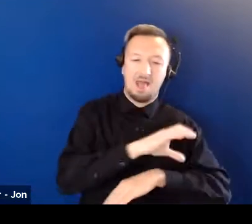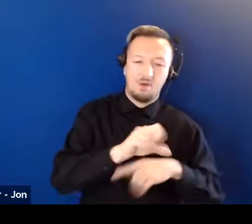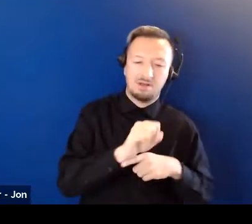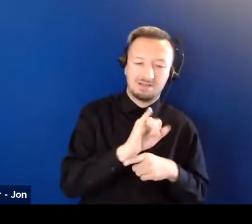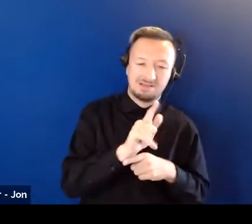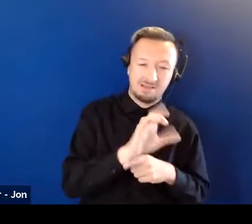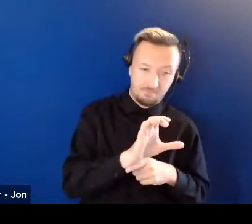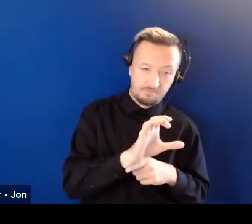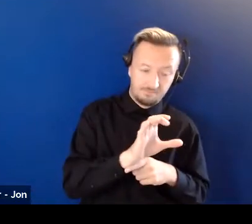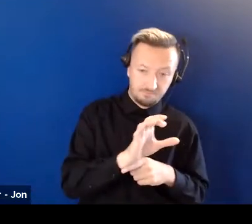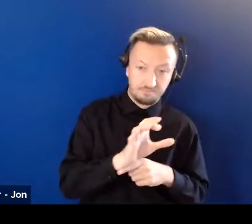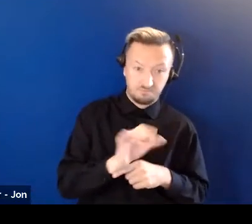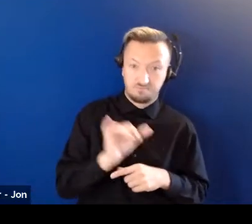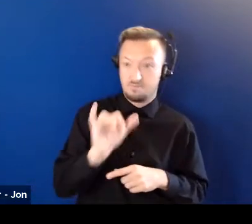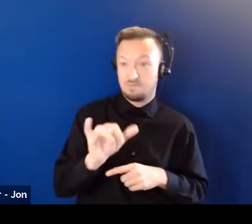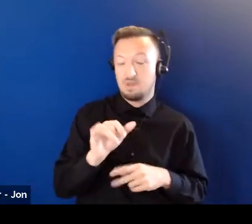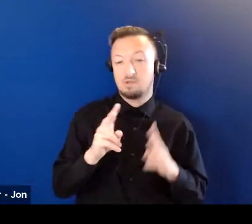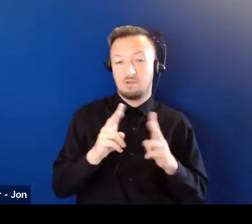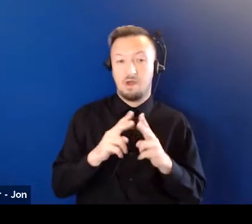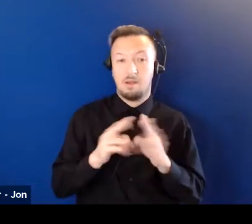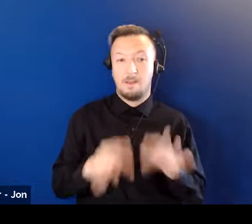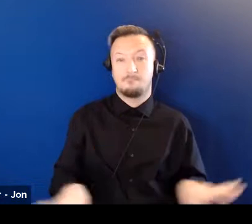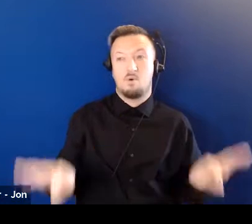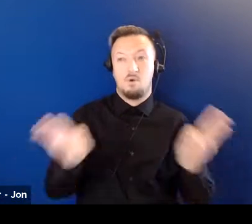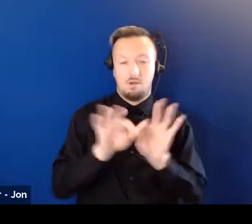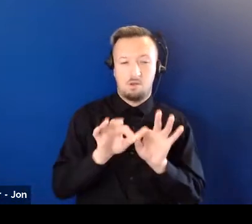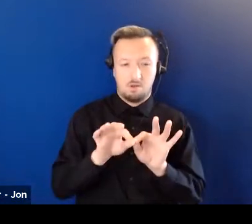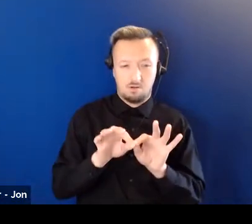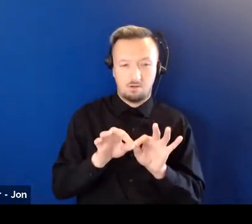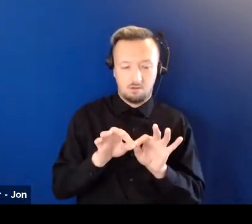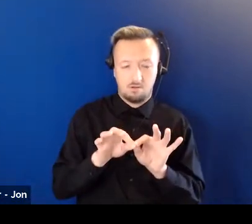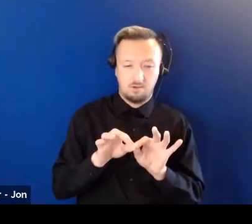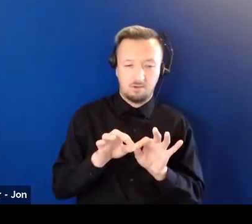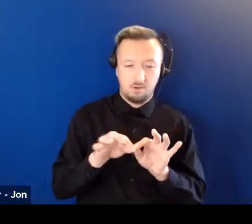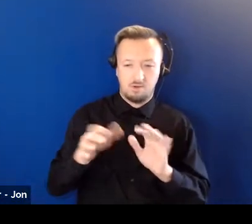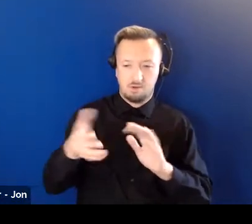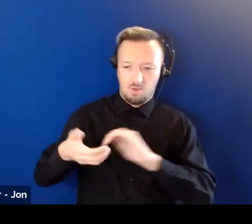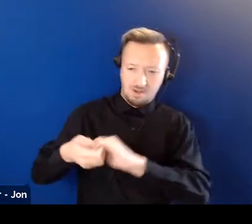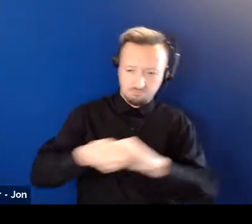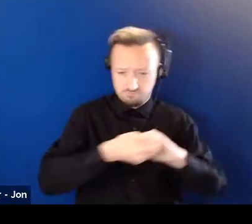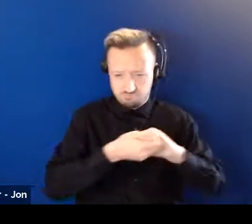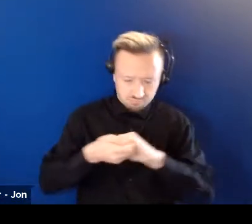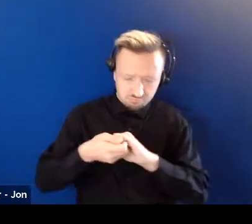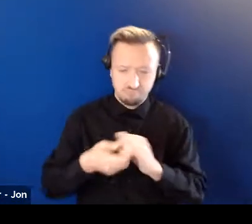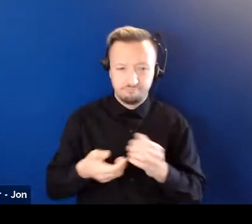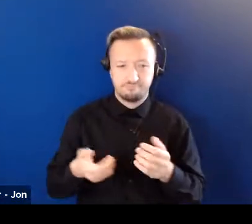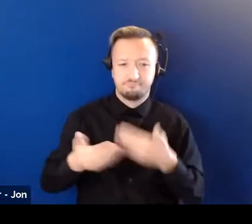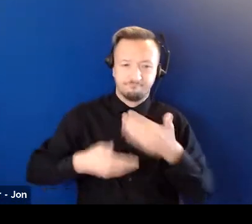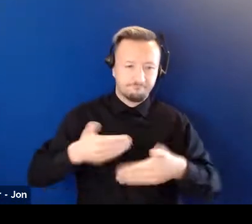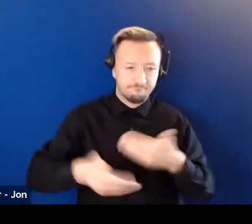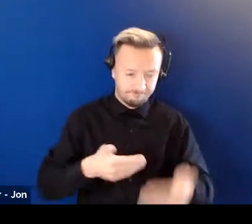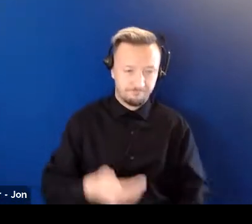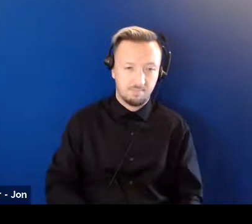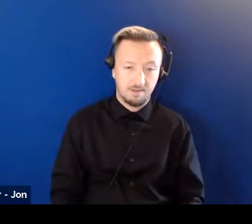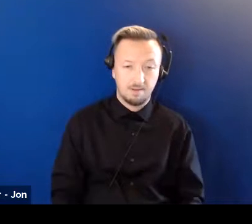very important part of the application that we were able to build that collaboration and get that going. On our